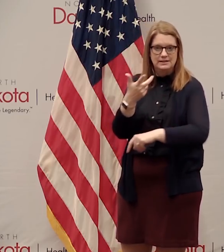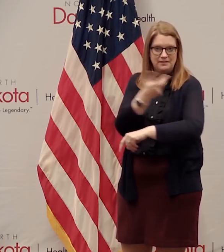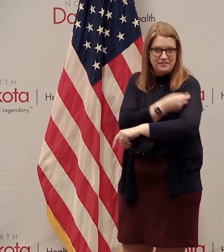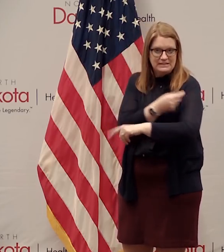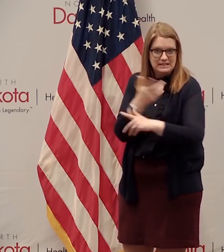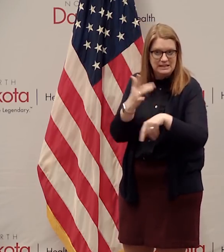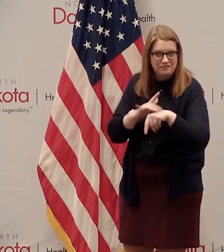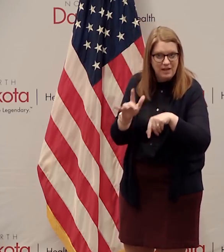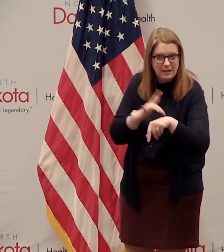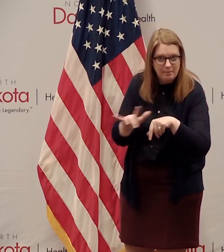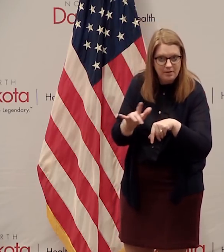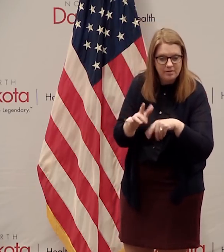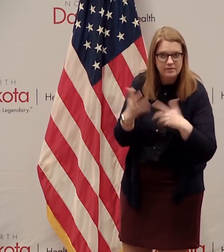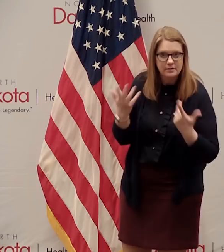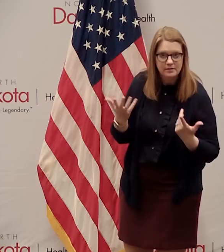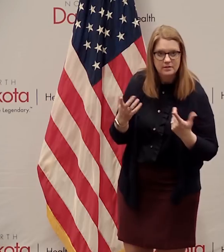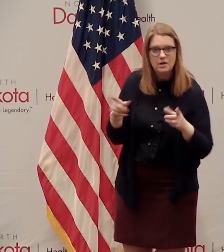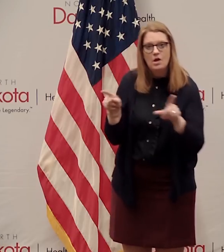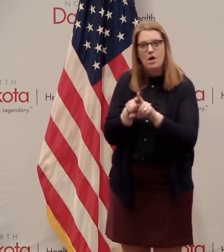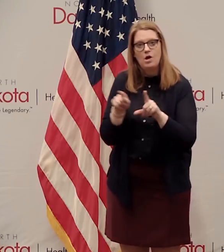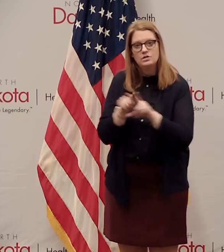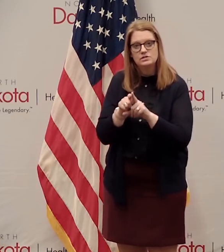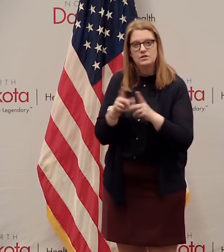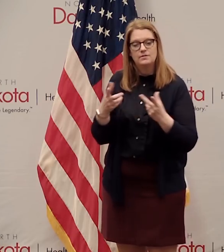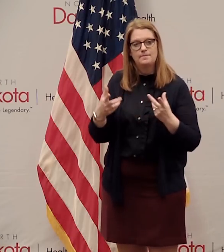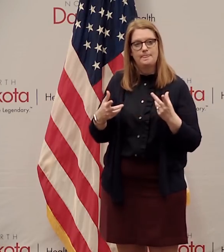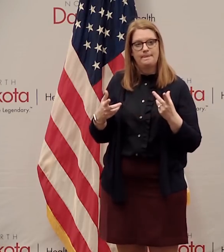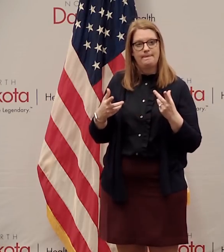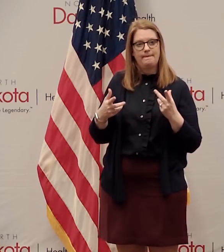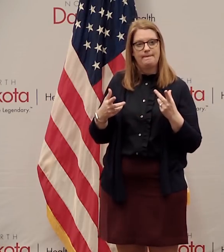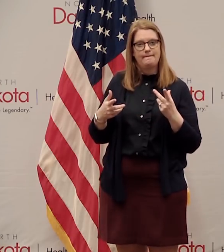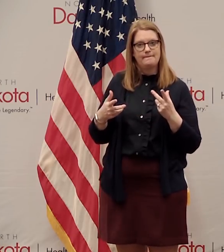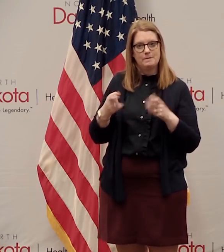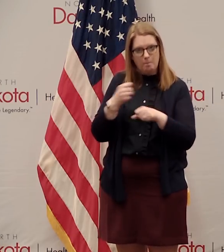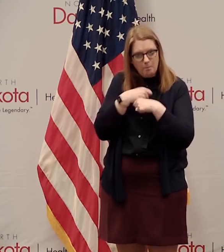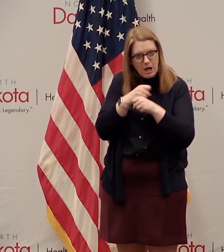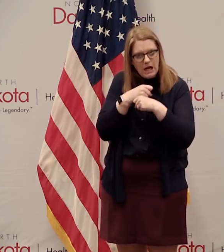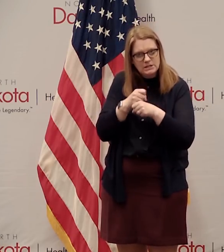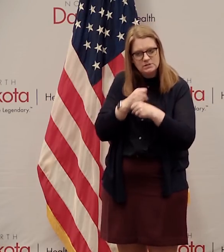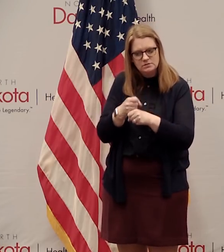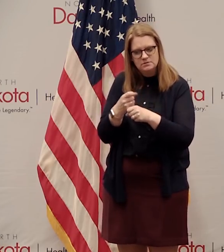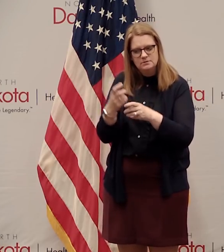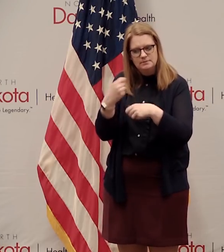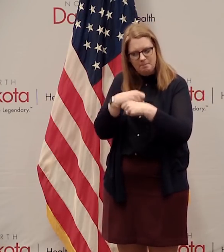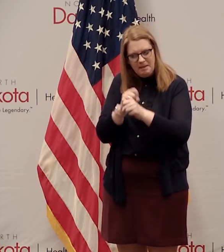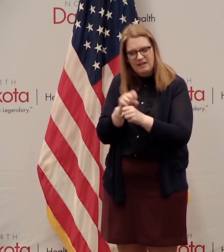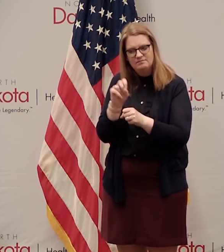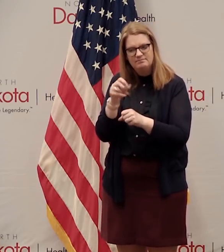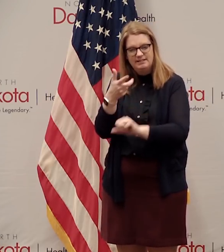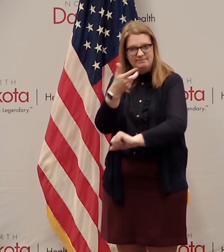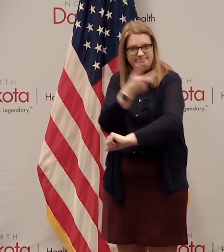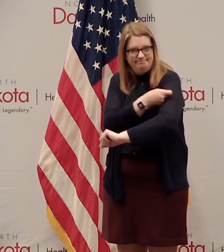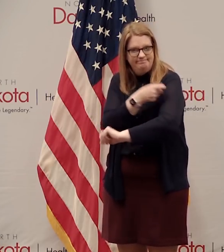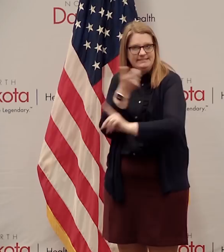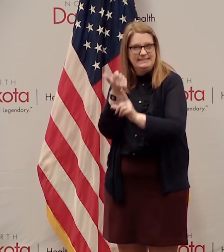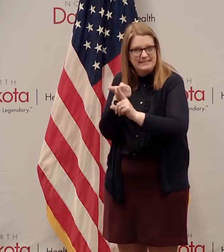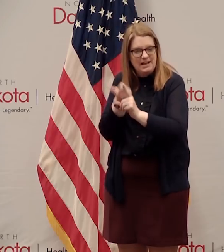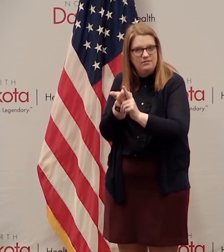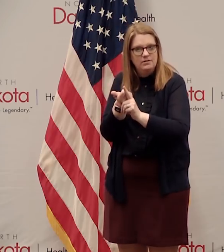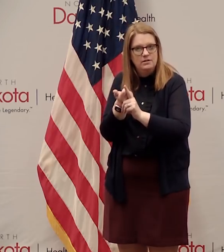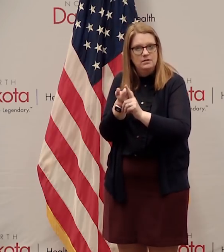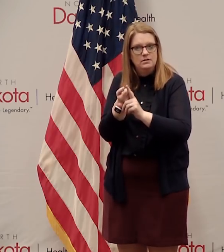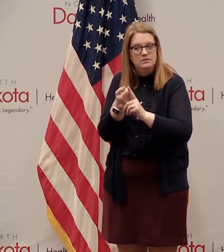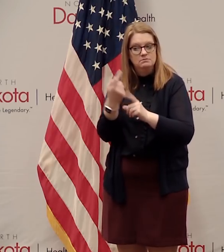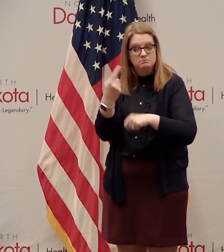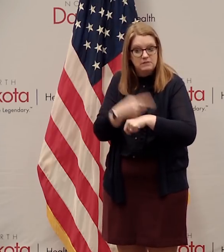when you have a vaccine, then you've also got to build up production to produce that vaccine. In the day that you have the vaccine and